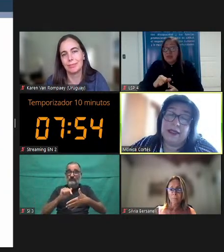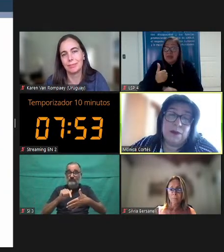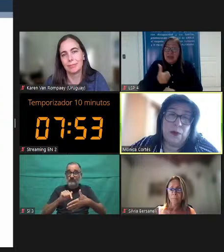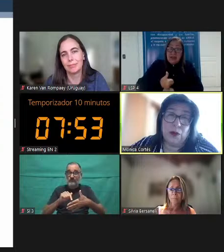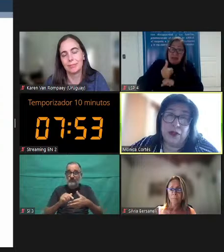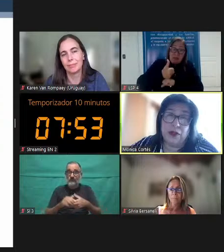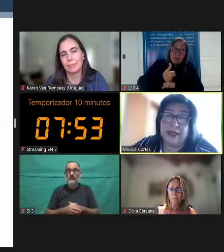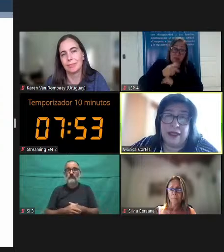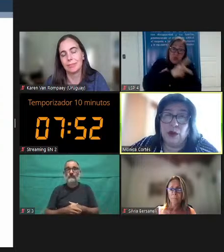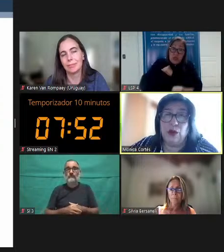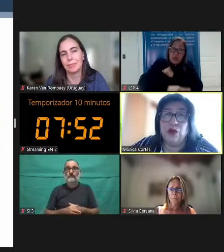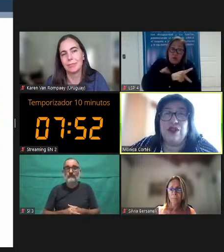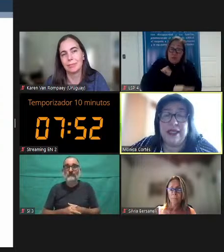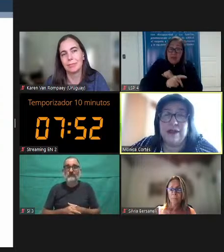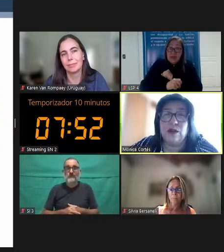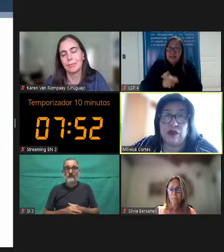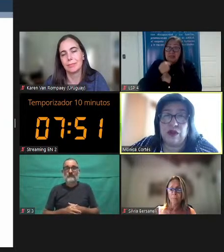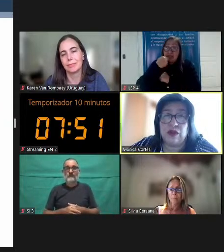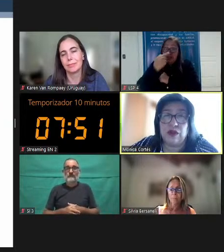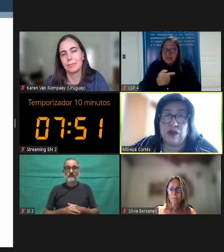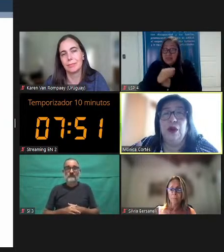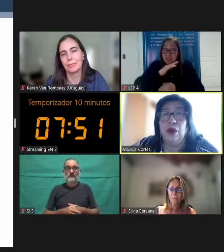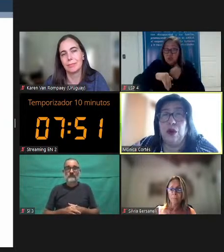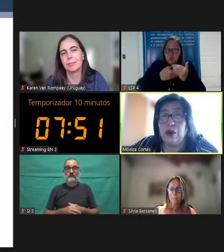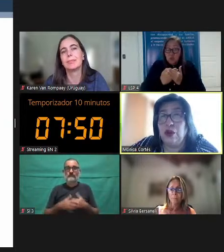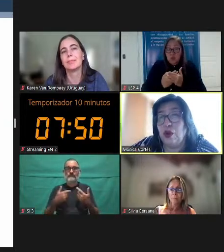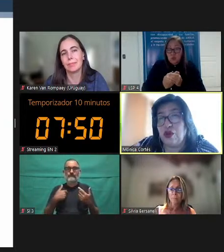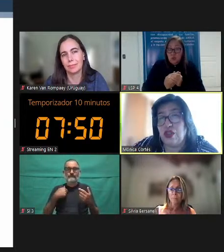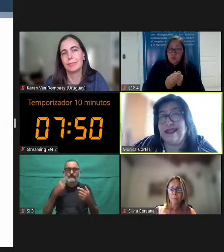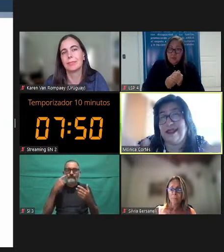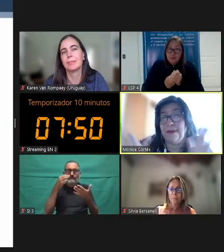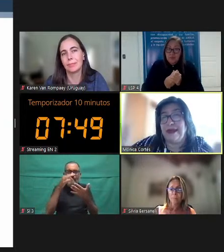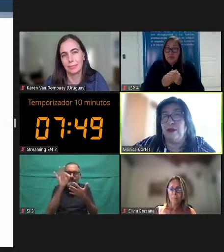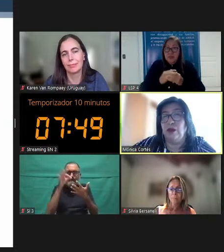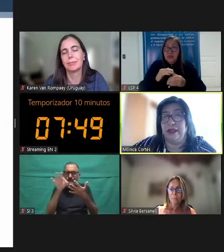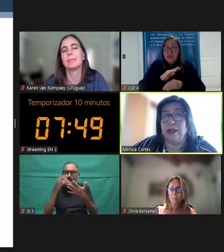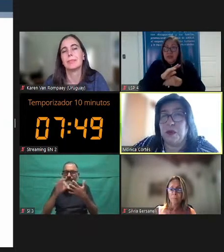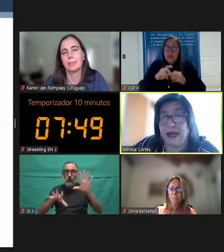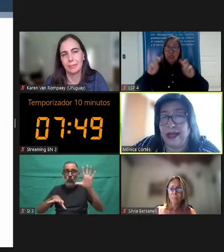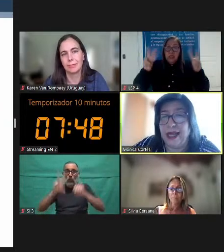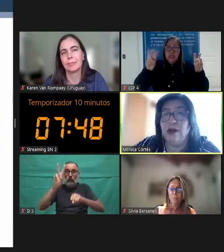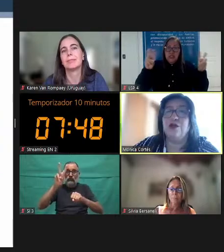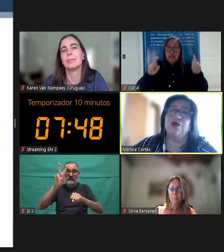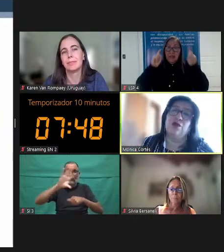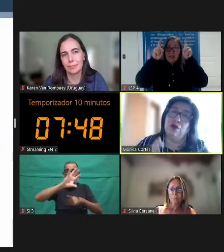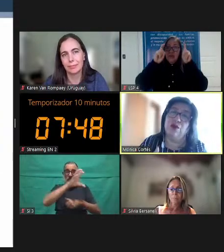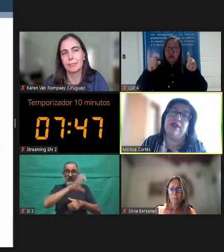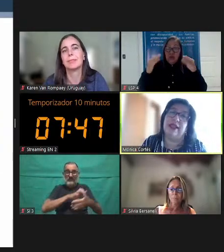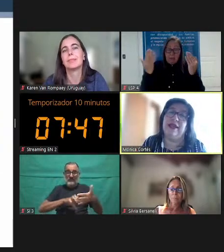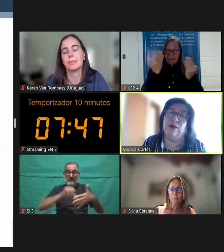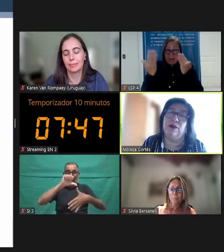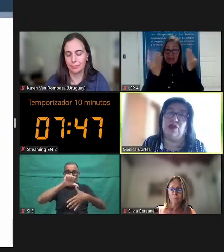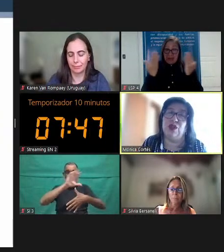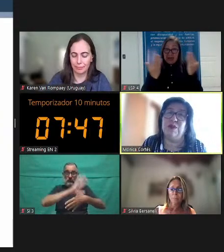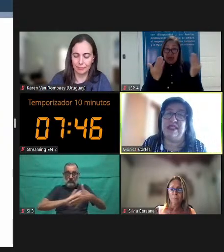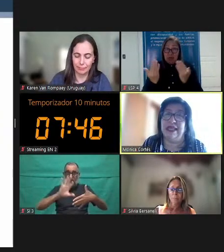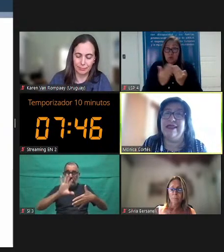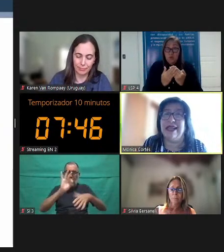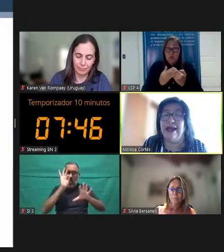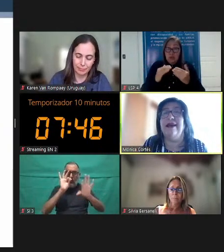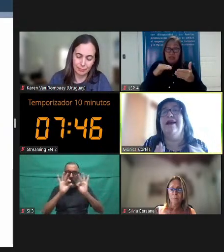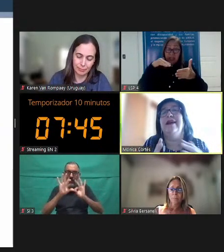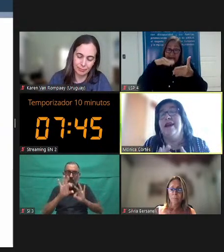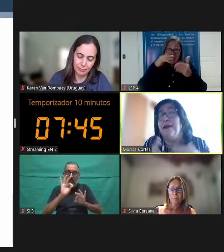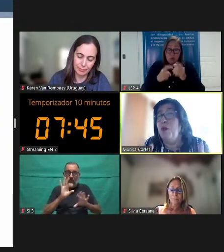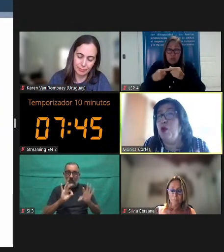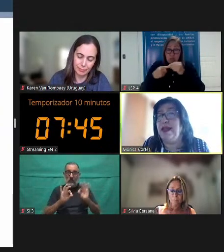that most of our countries or almost all of them continue holding two parallel education